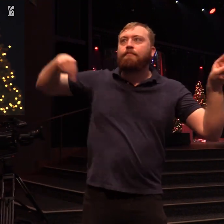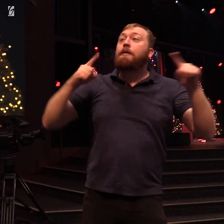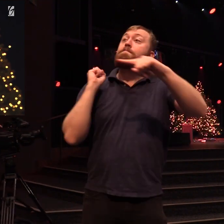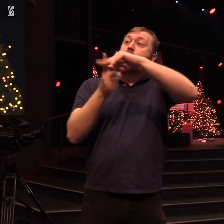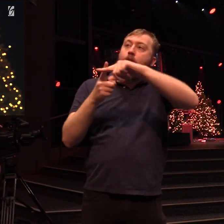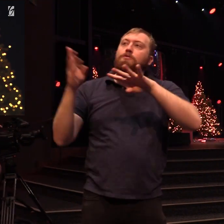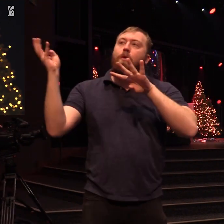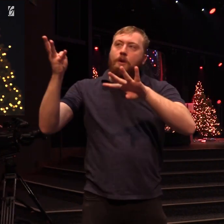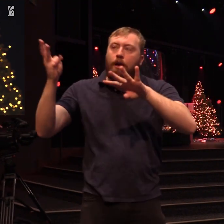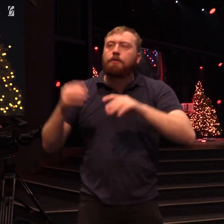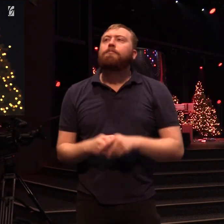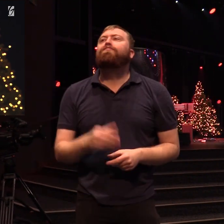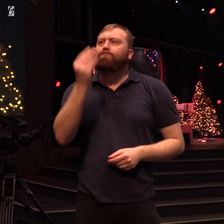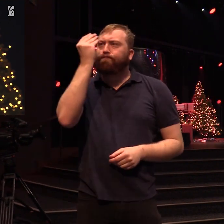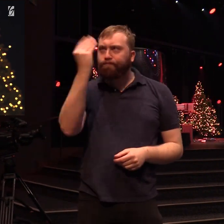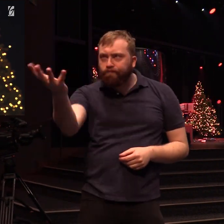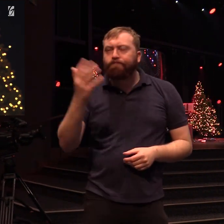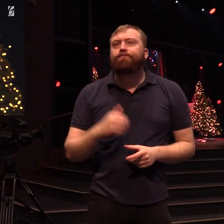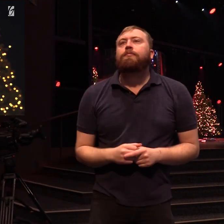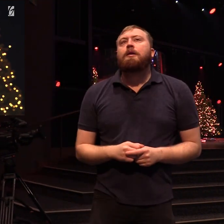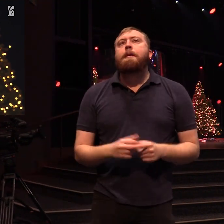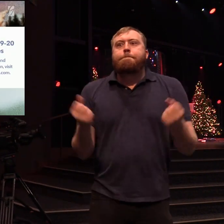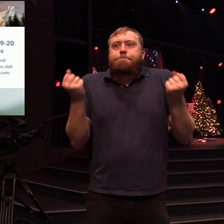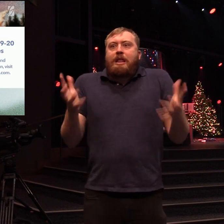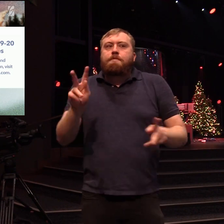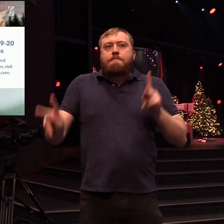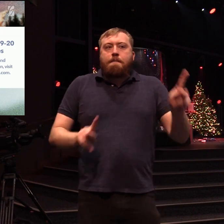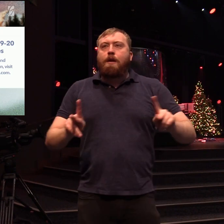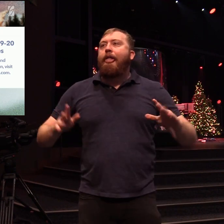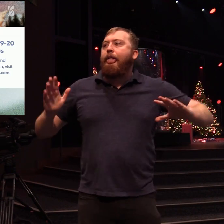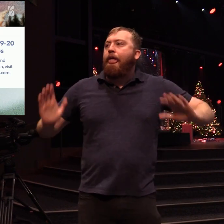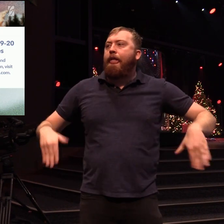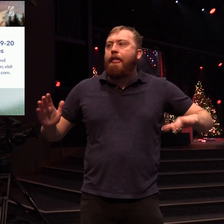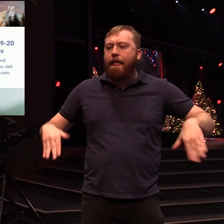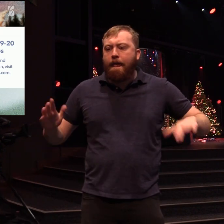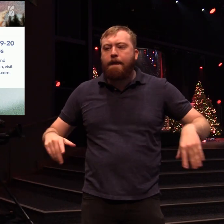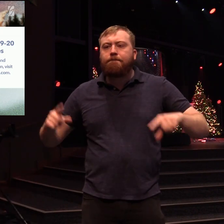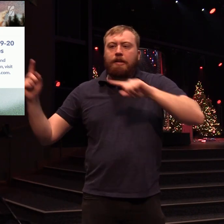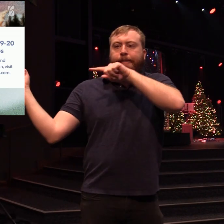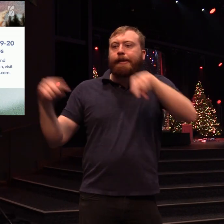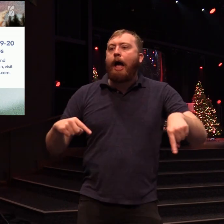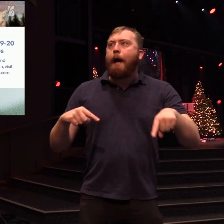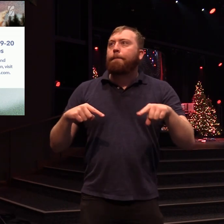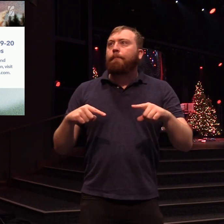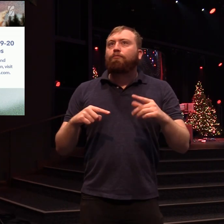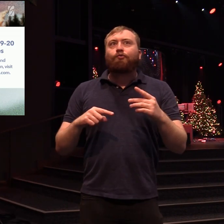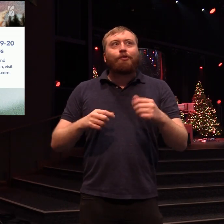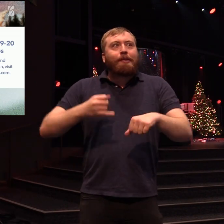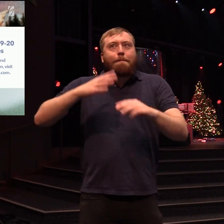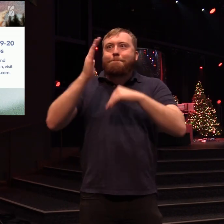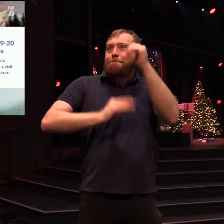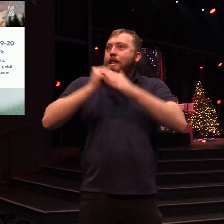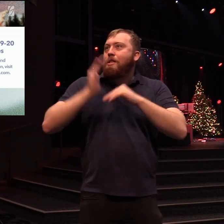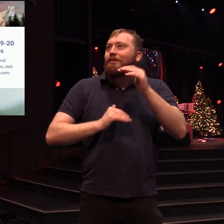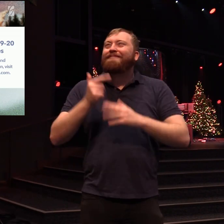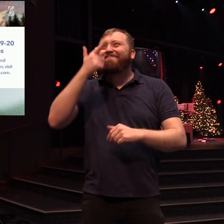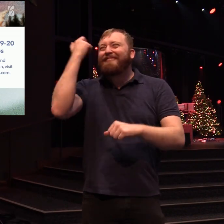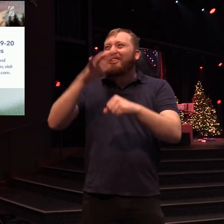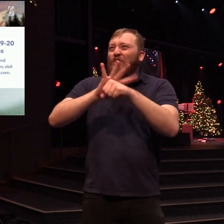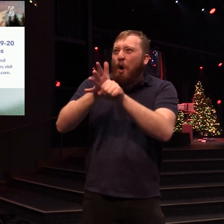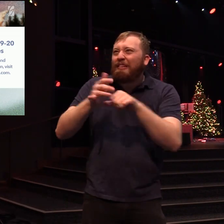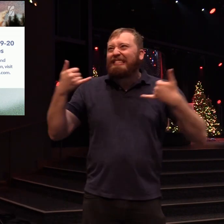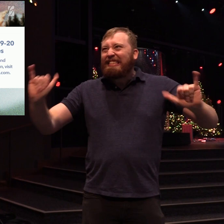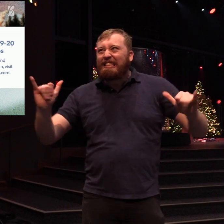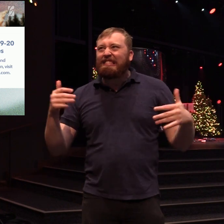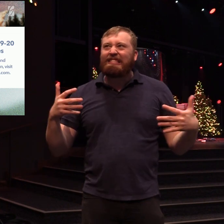that we did, because many people have not come back to church yet in person because of COVID,